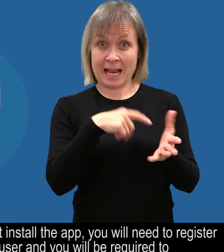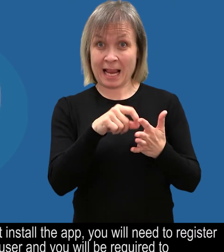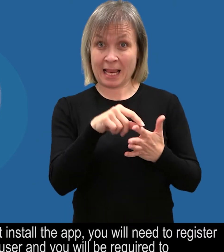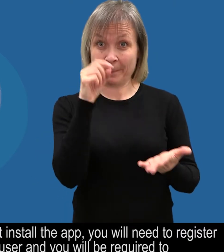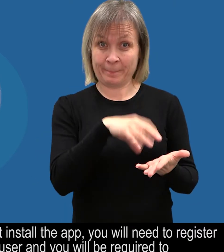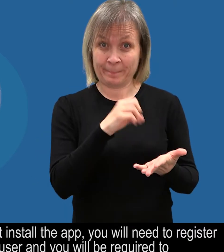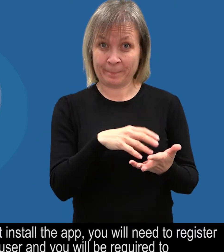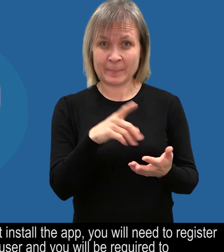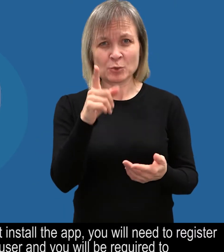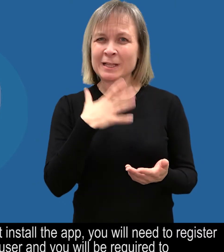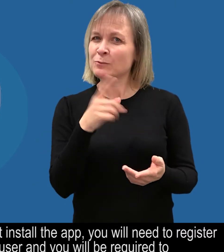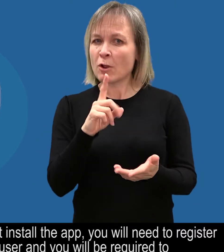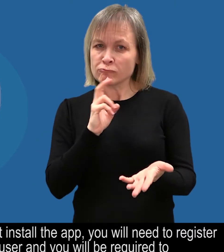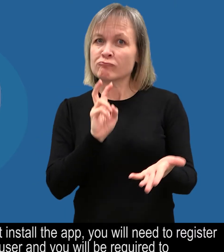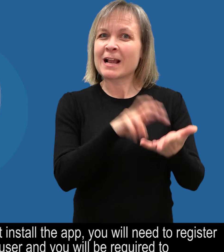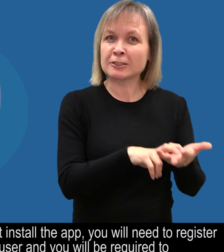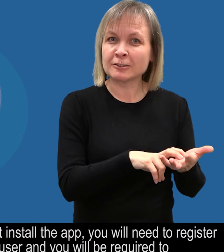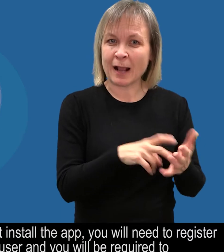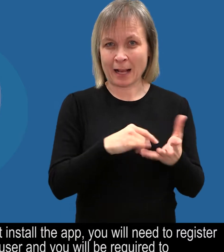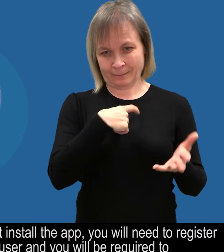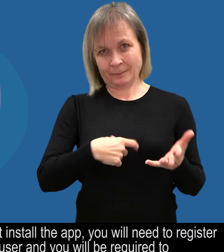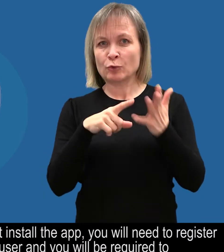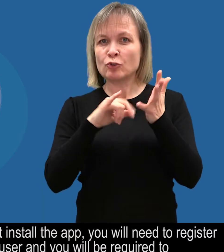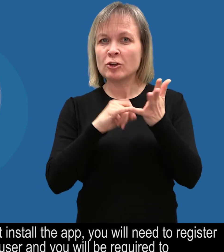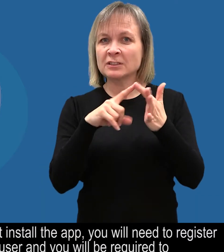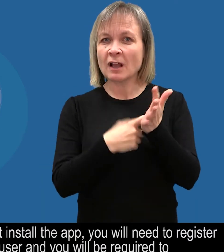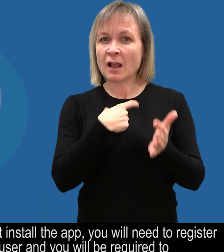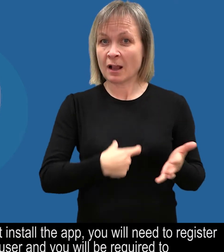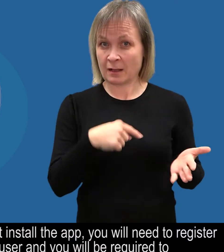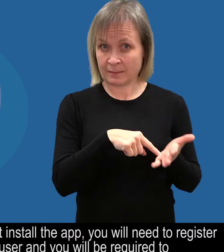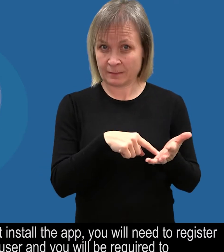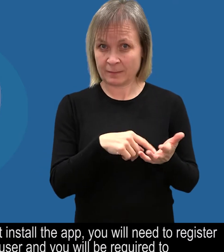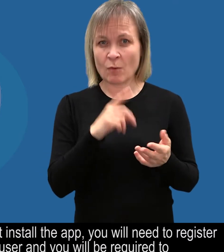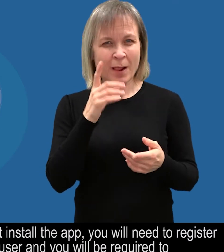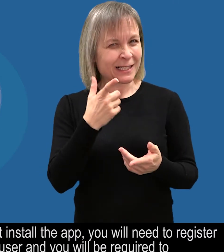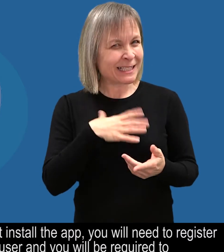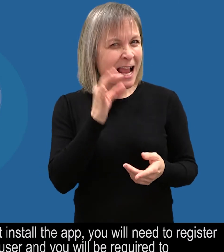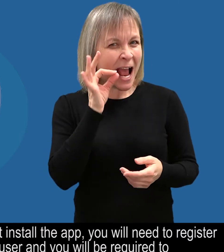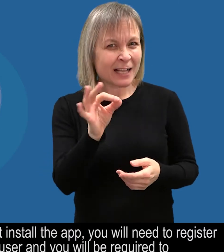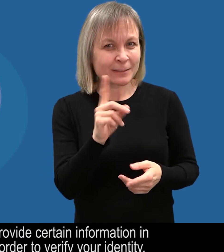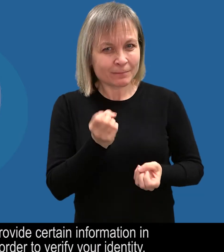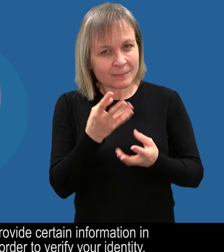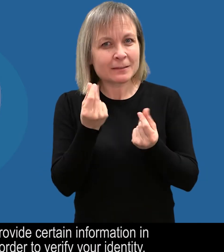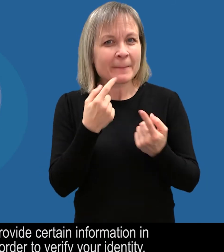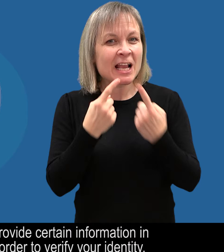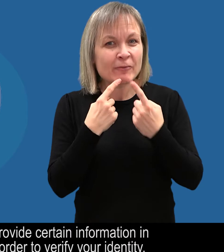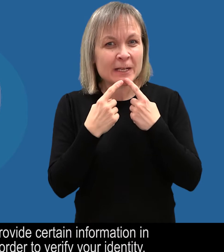When you first install the app, you will need to register as a user and you will be required to provide certain information in order to verify